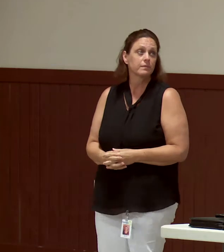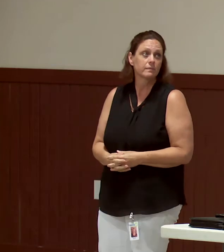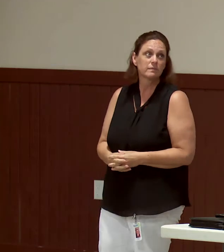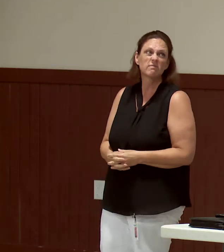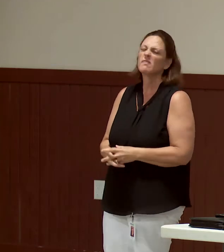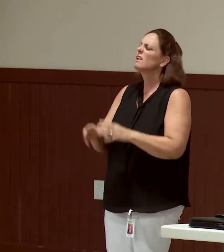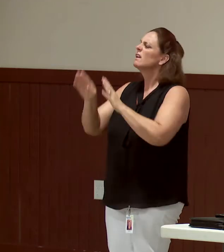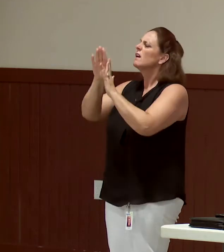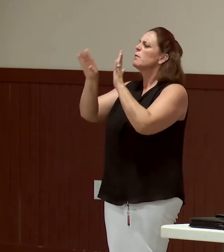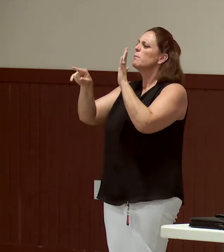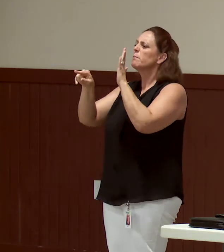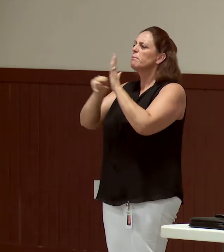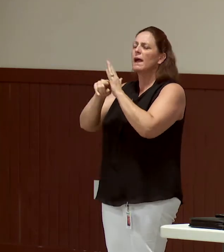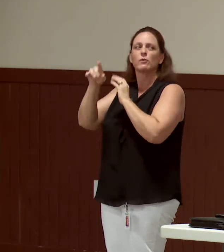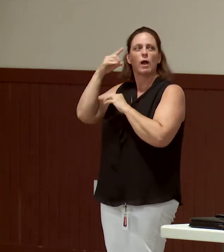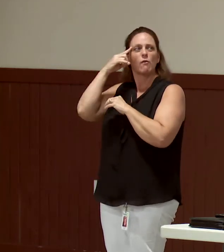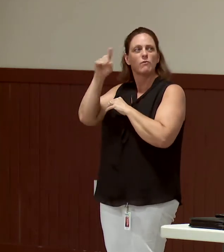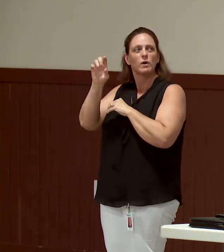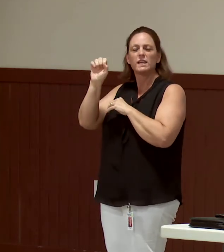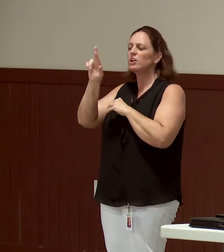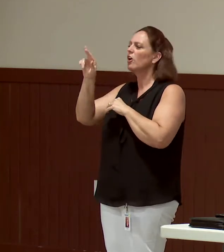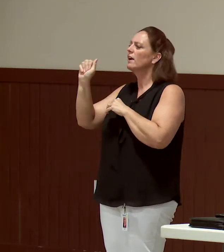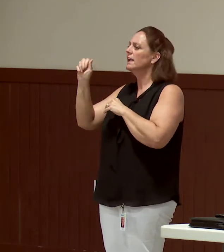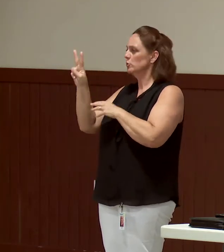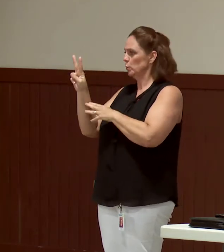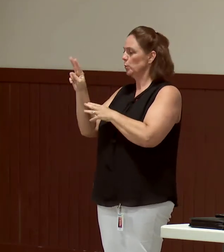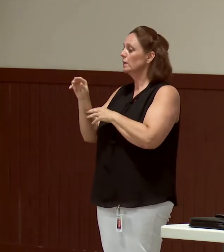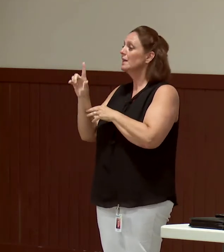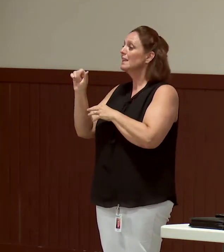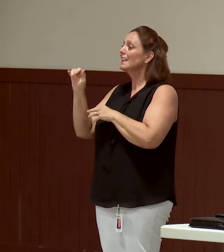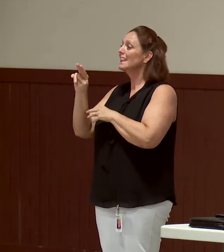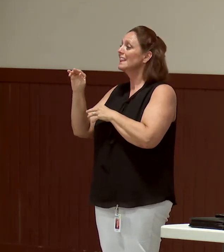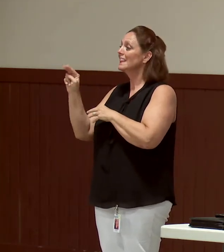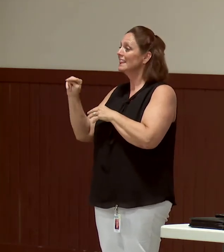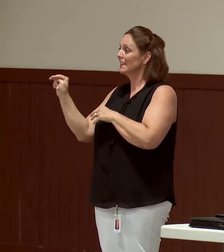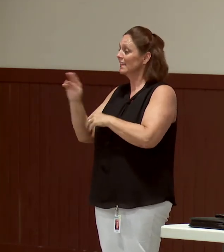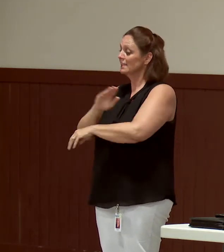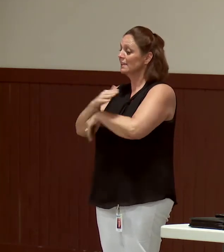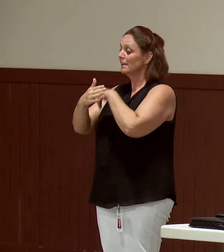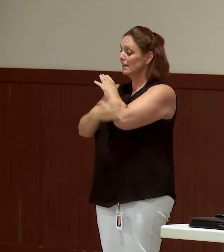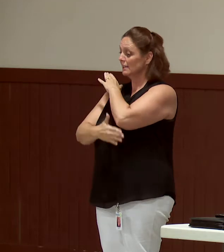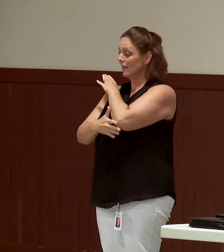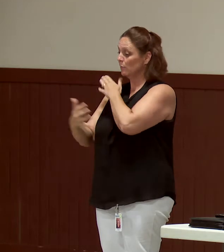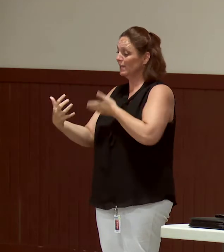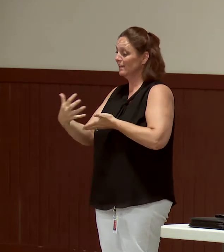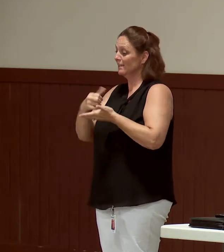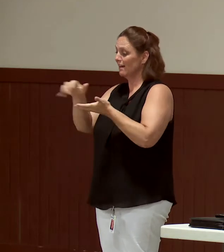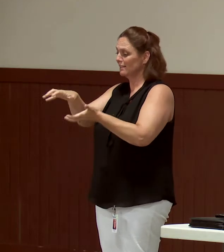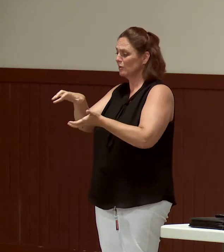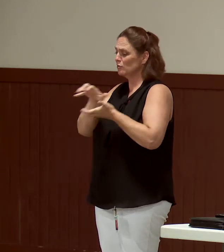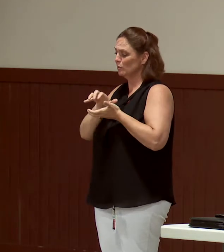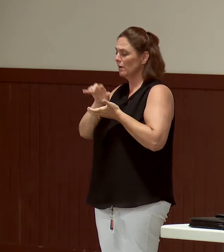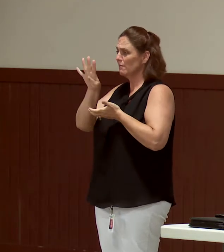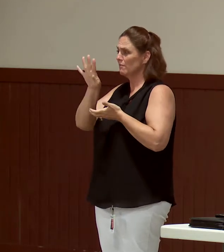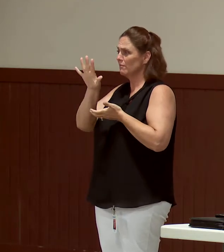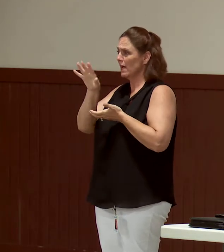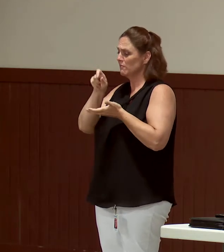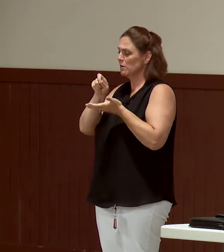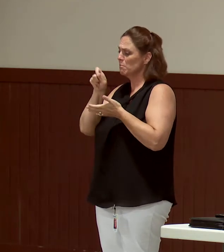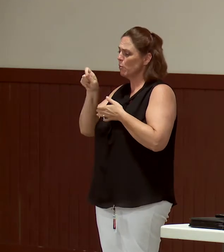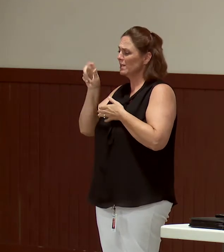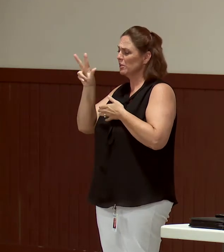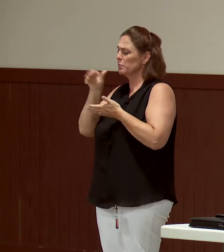of background on this ERA 2. Linn County received a total allocation of $5.3 million. We